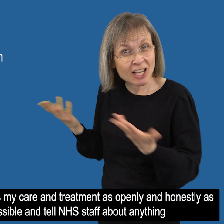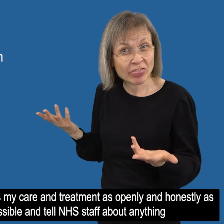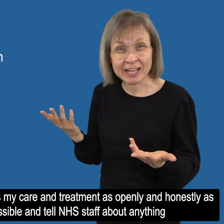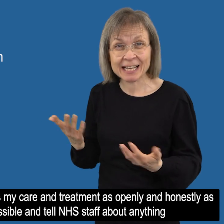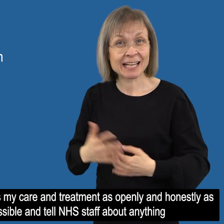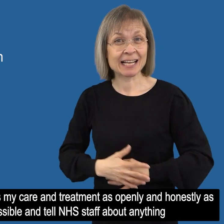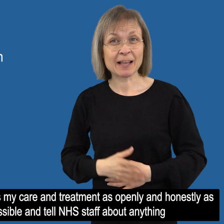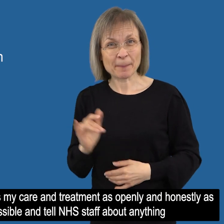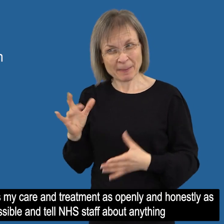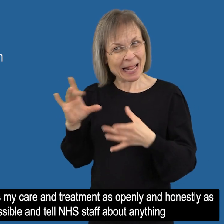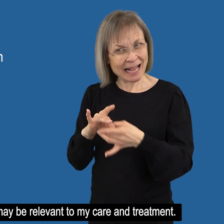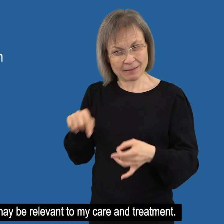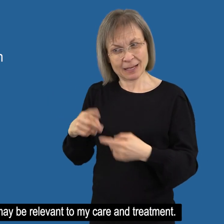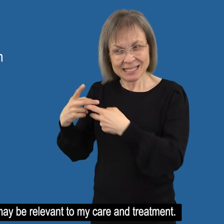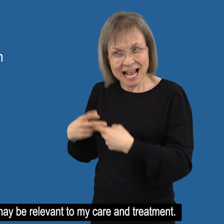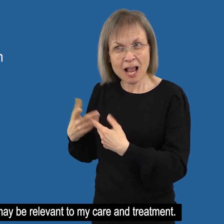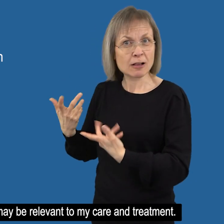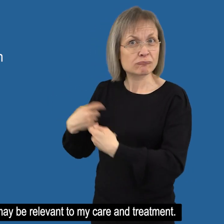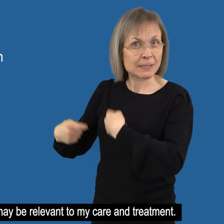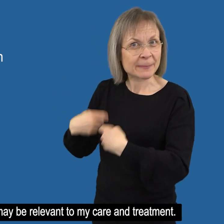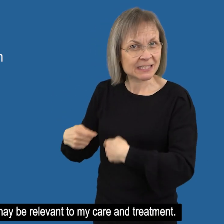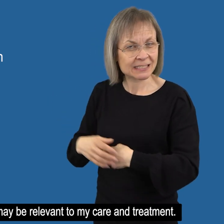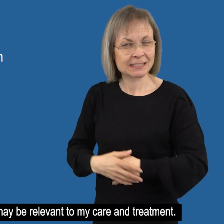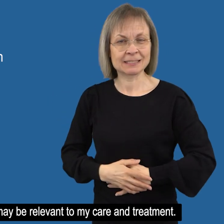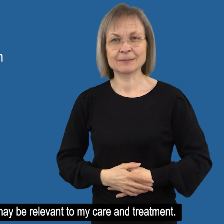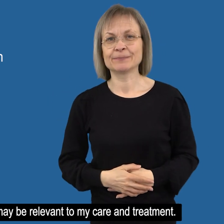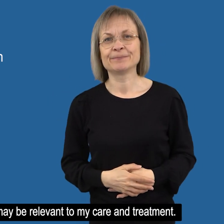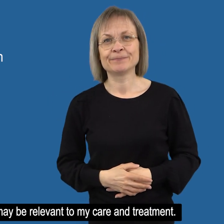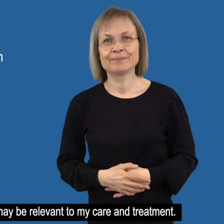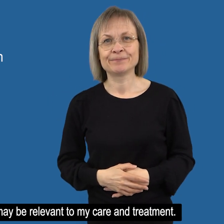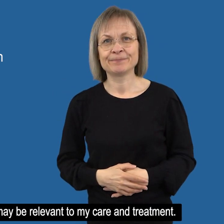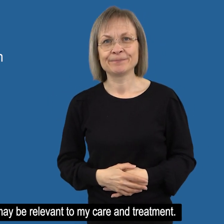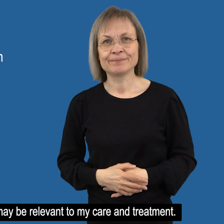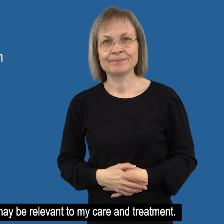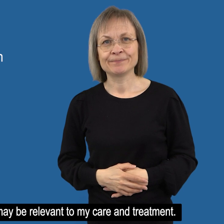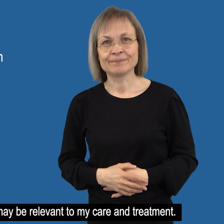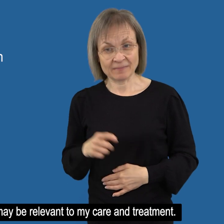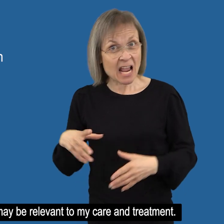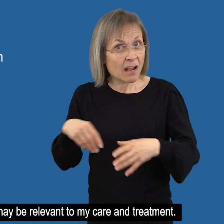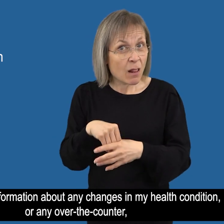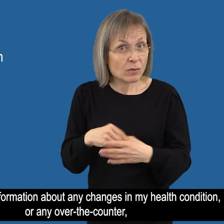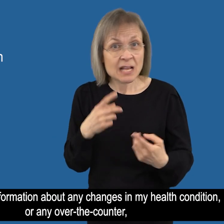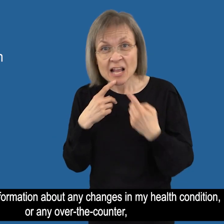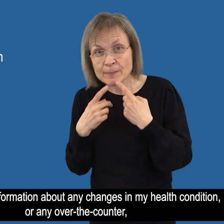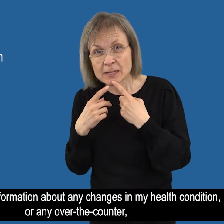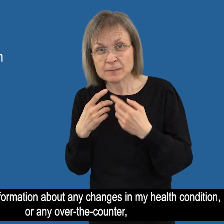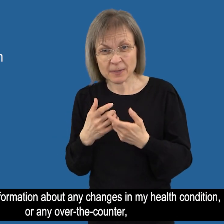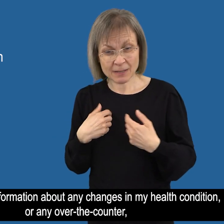I will discuss my care and treatment as openly and honestly as possible and tell NHS staff about anything that may be relevant